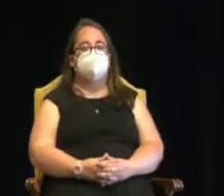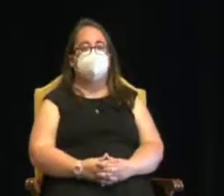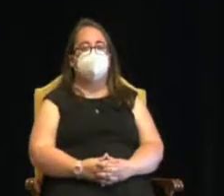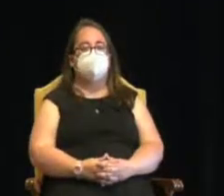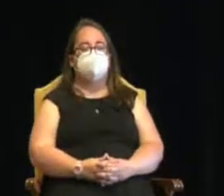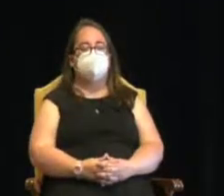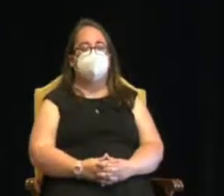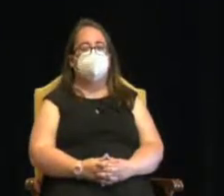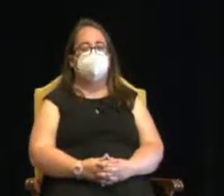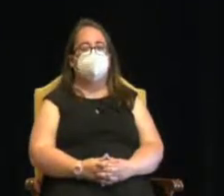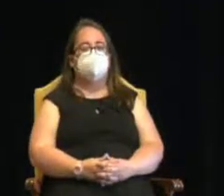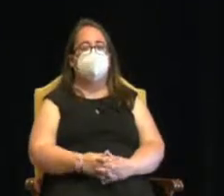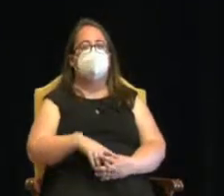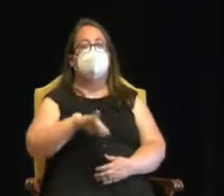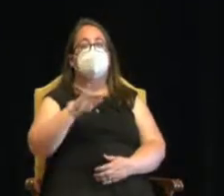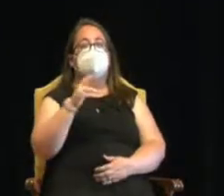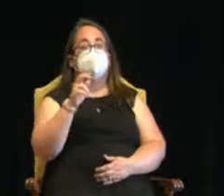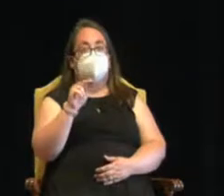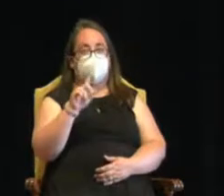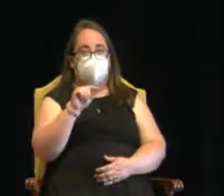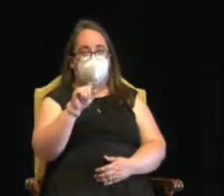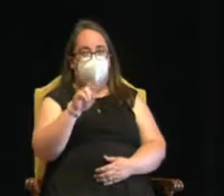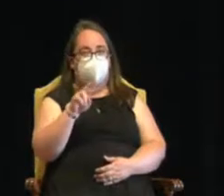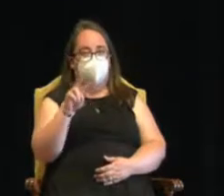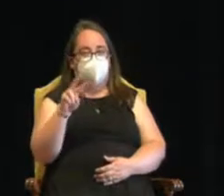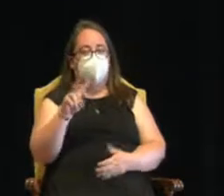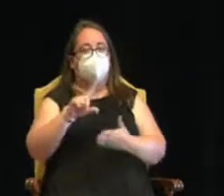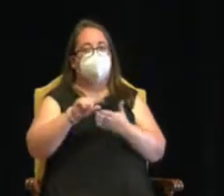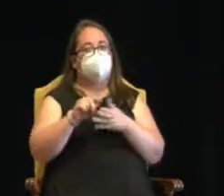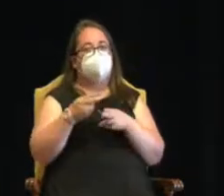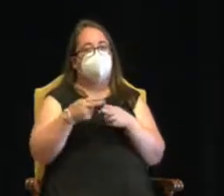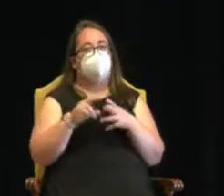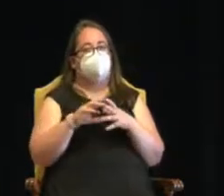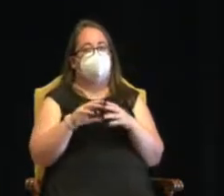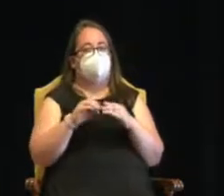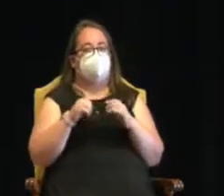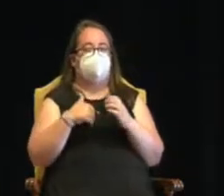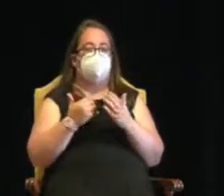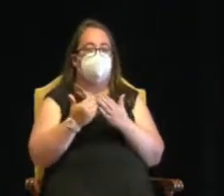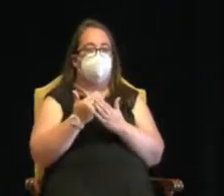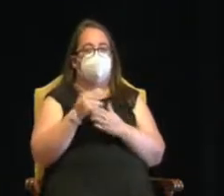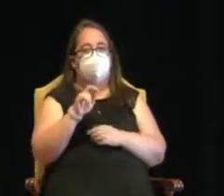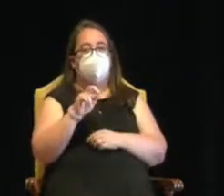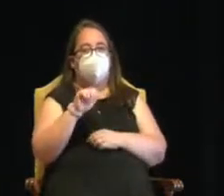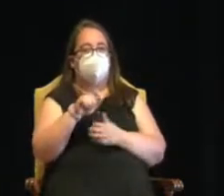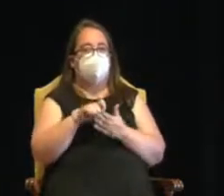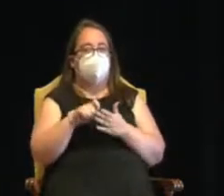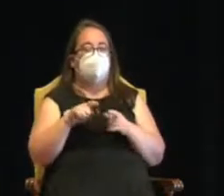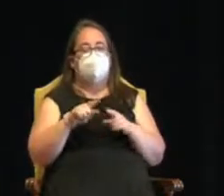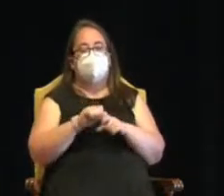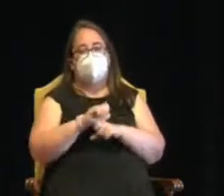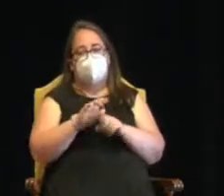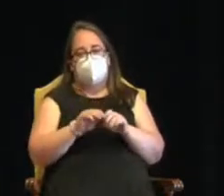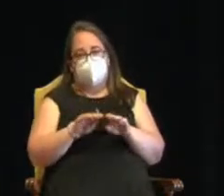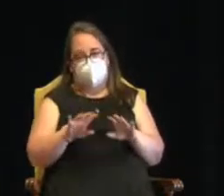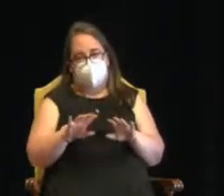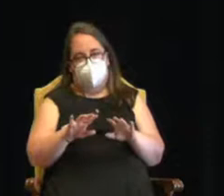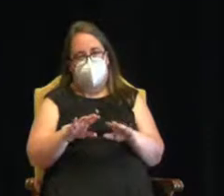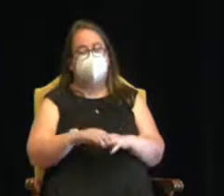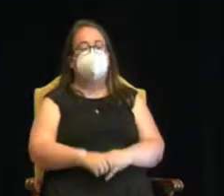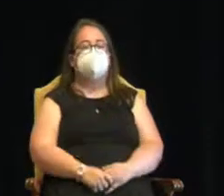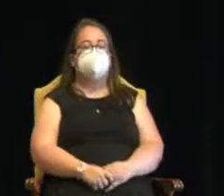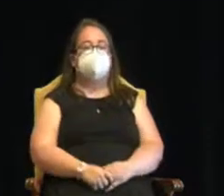of 2022, I published a collection of short stories, which had a brand new novella written during the pandemic. It's very